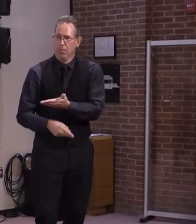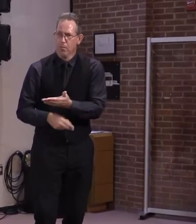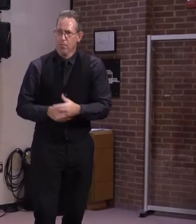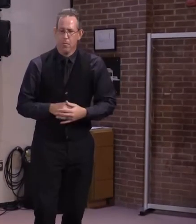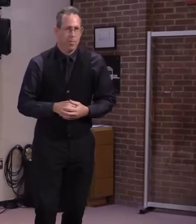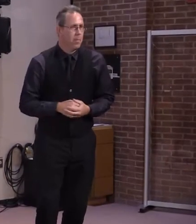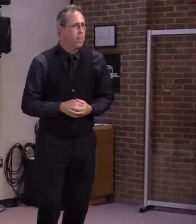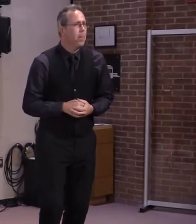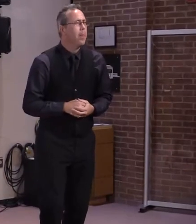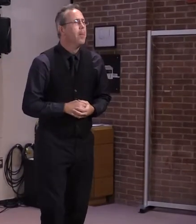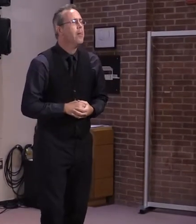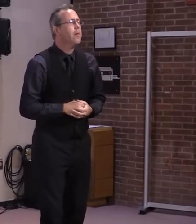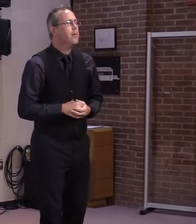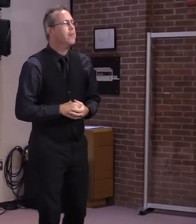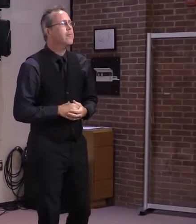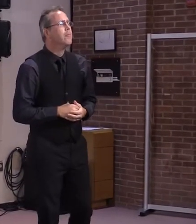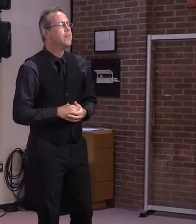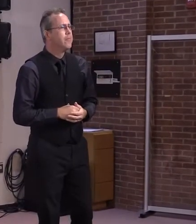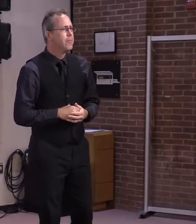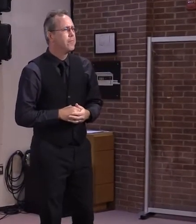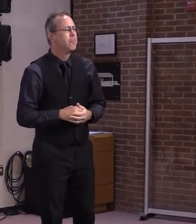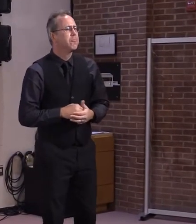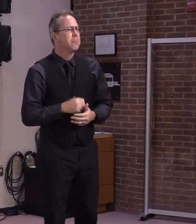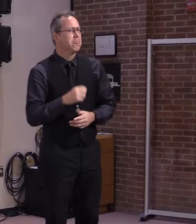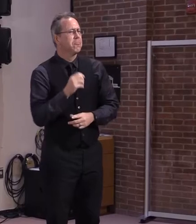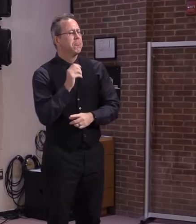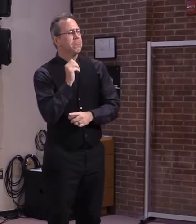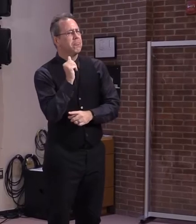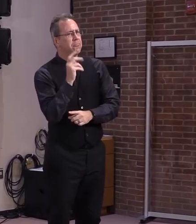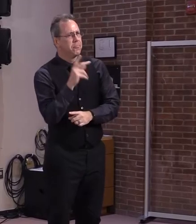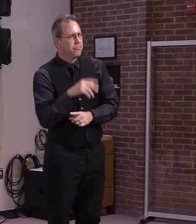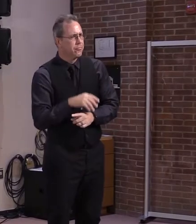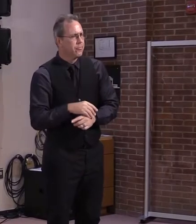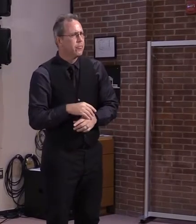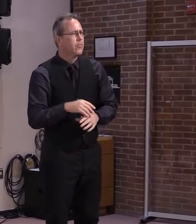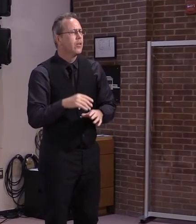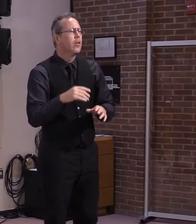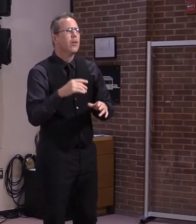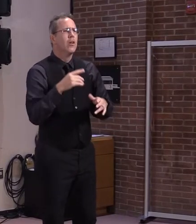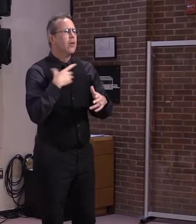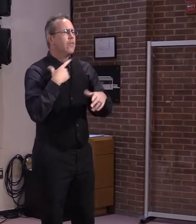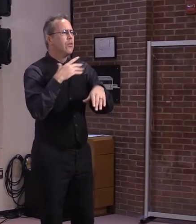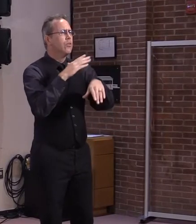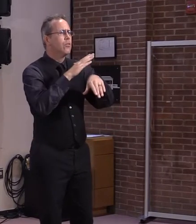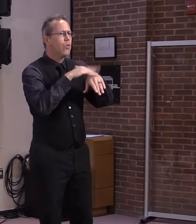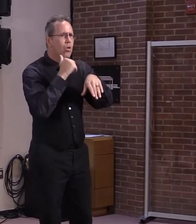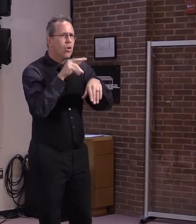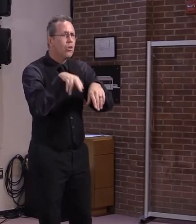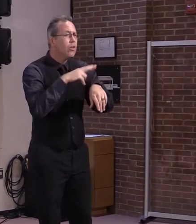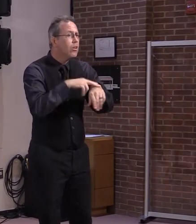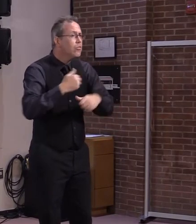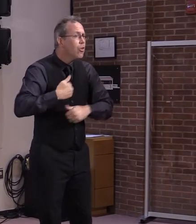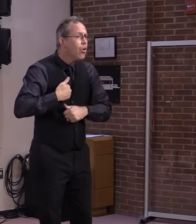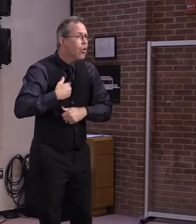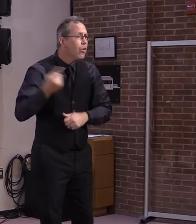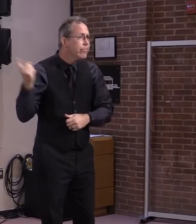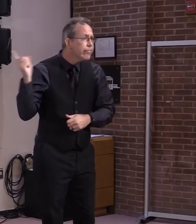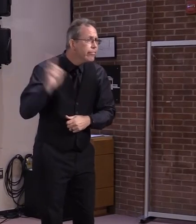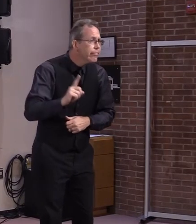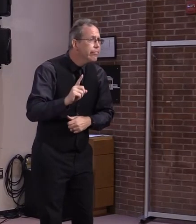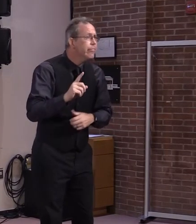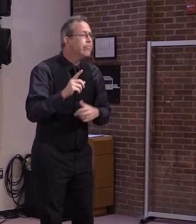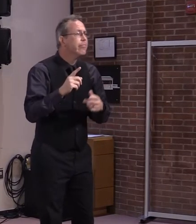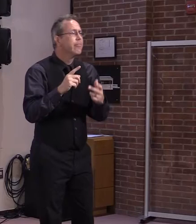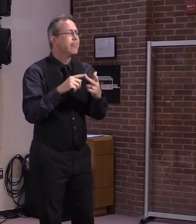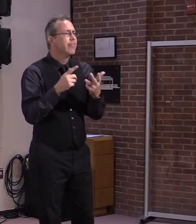We're deploying all sorts of staffing, whether it's the National Guard Coyote Task Force or Task Force Coyote, with